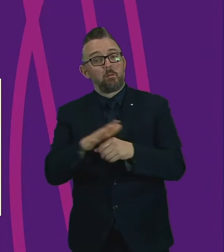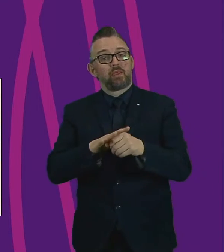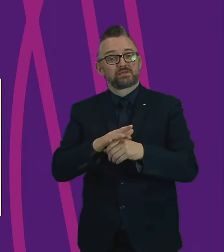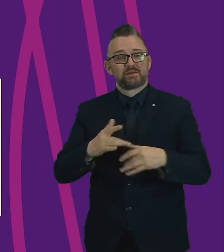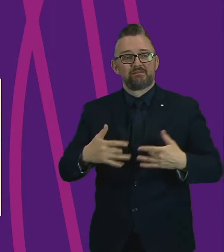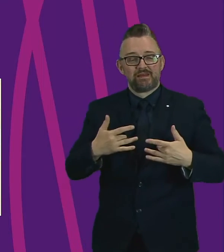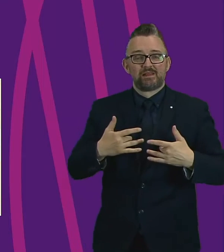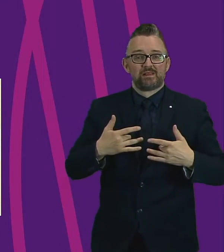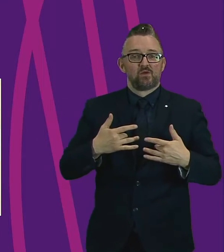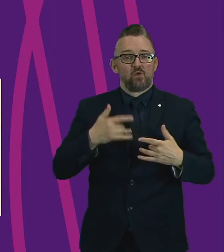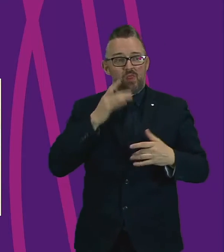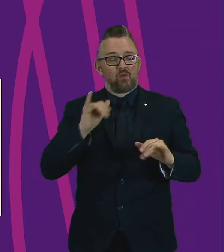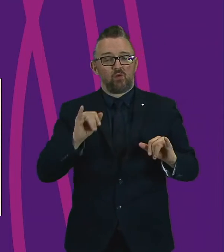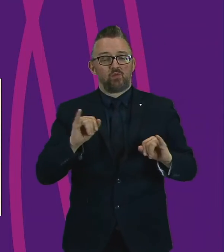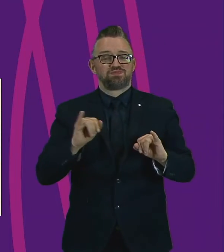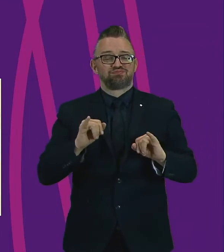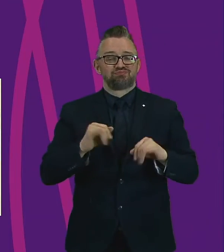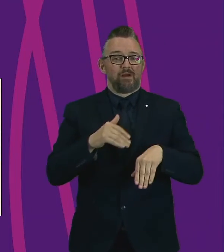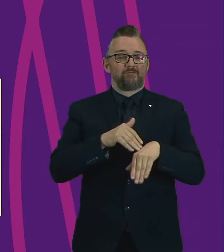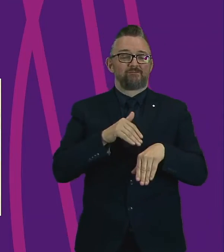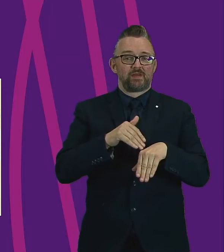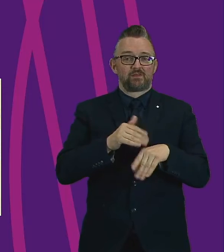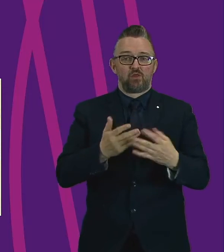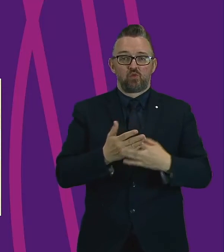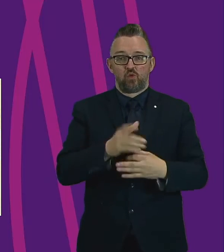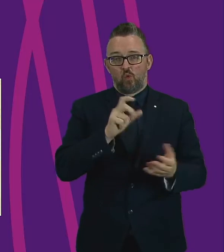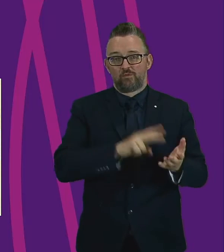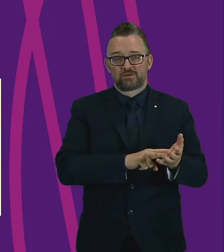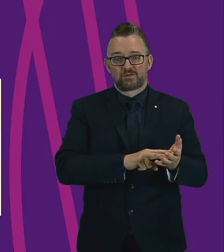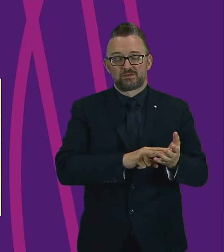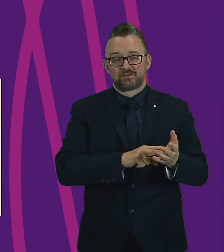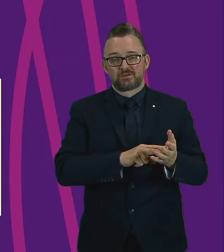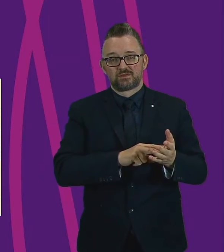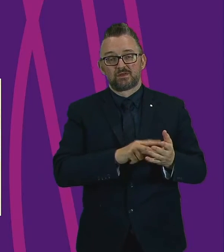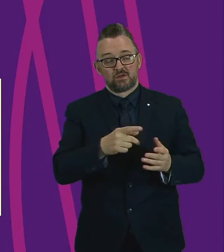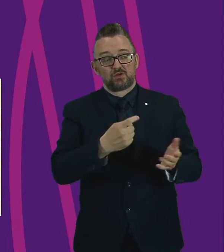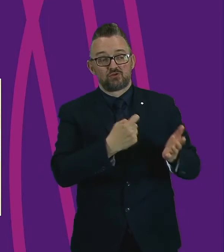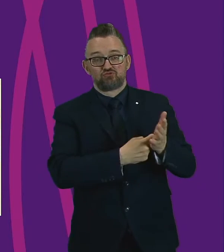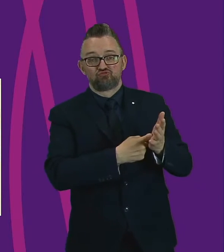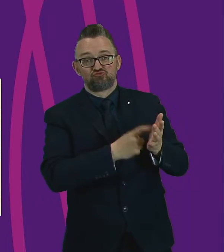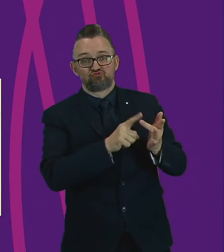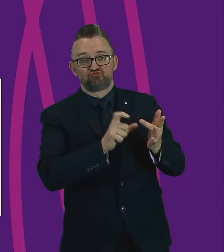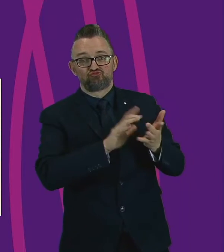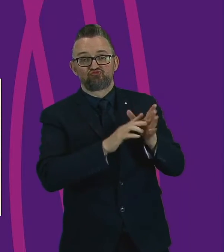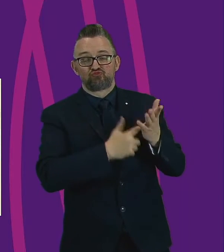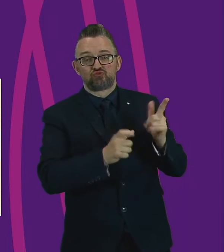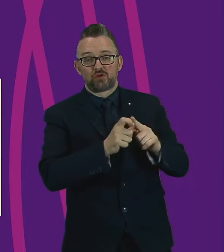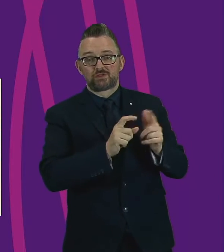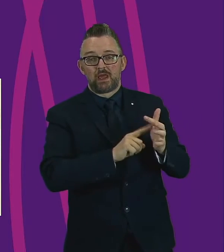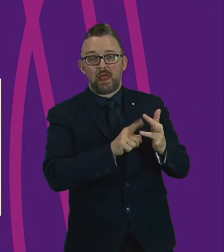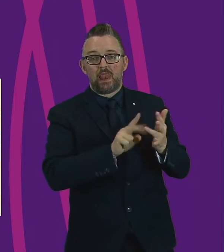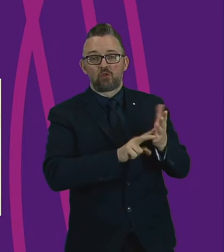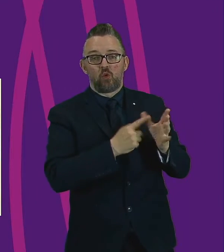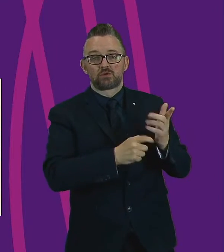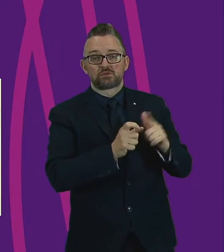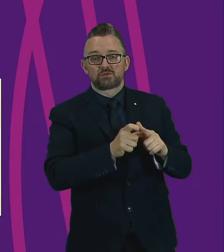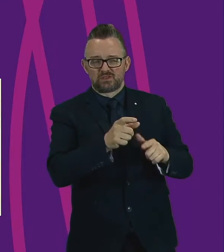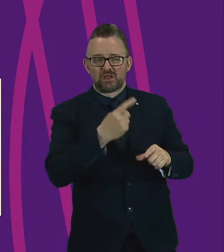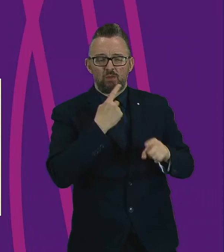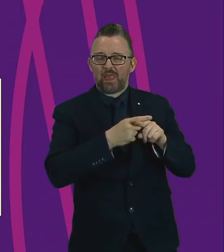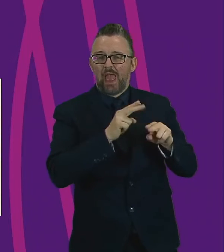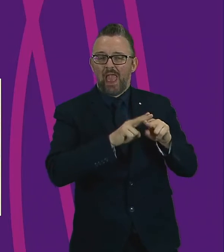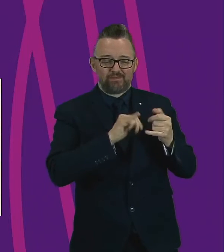negatively impacted by the effects of COVID-19. And Richard Leonard talked about the FSB, who said they thought